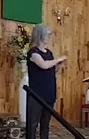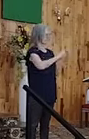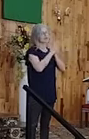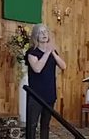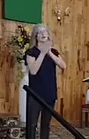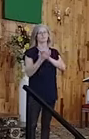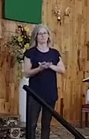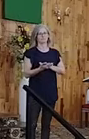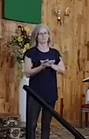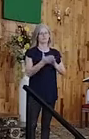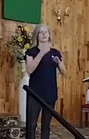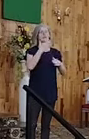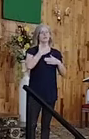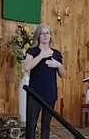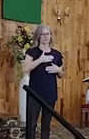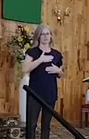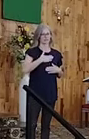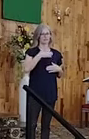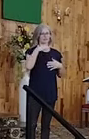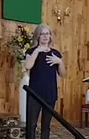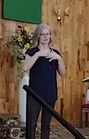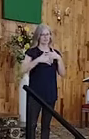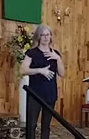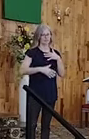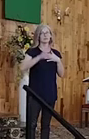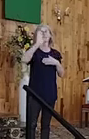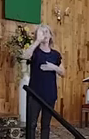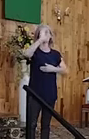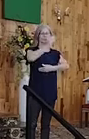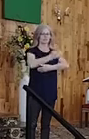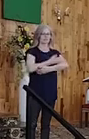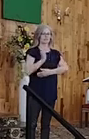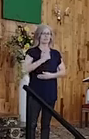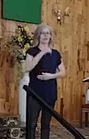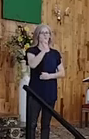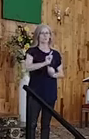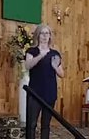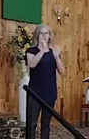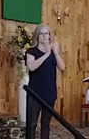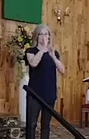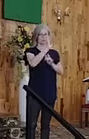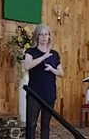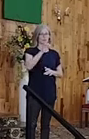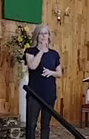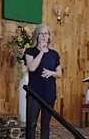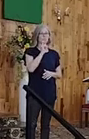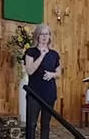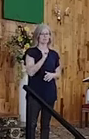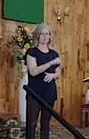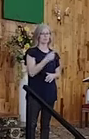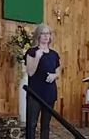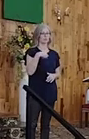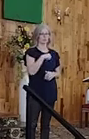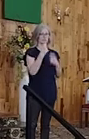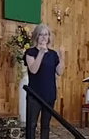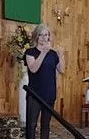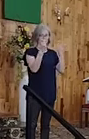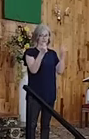They may become the body and blood of your Son, our Lord Jesus Christ, at whose command